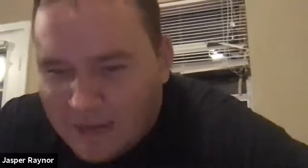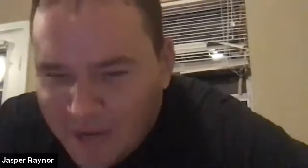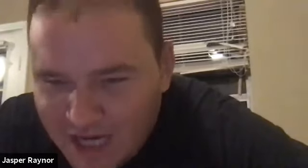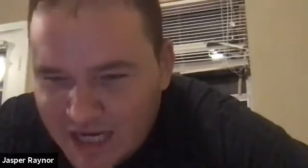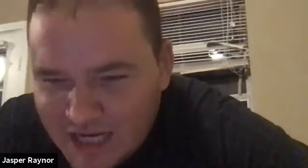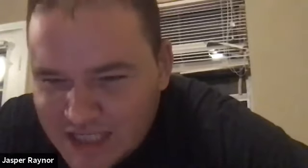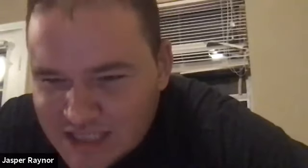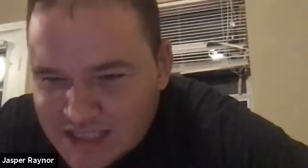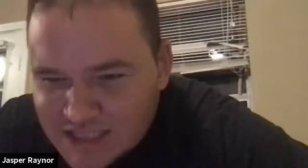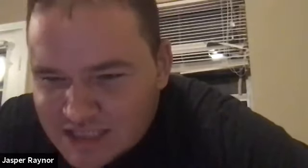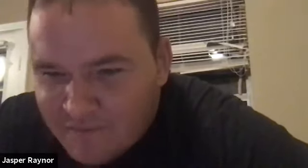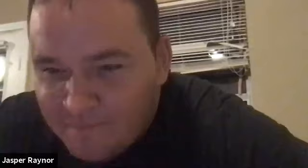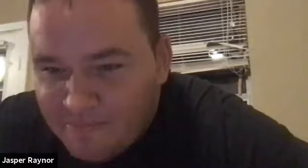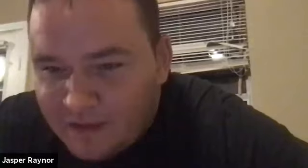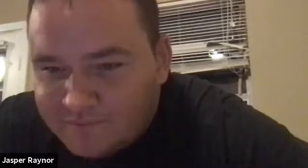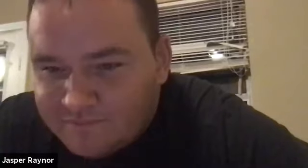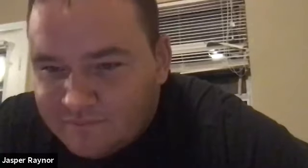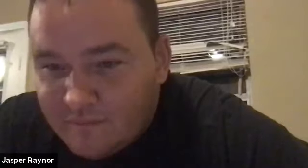Jamie. Your worst student. Your worst student.